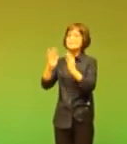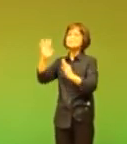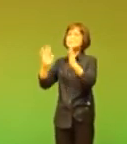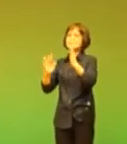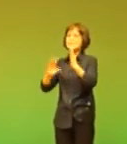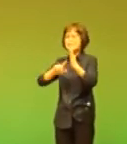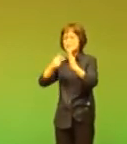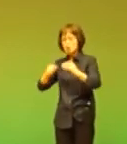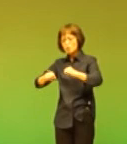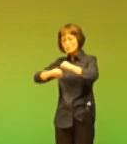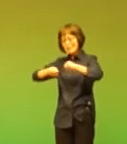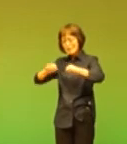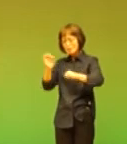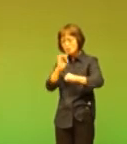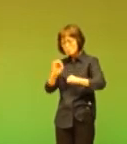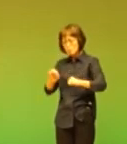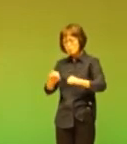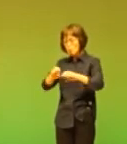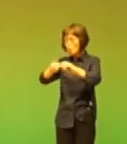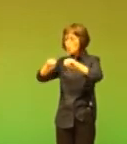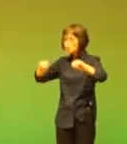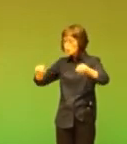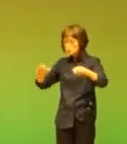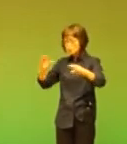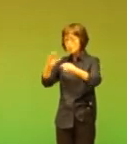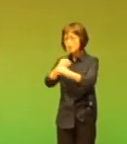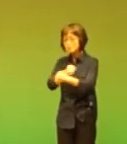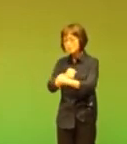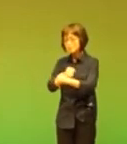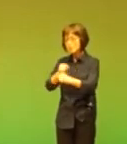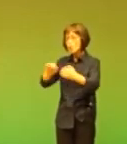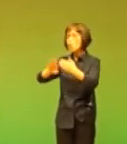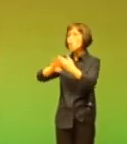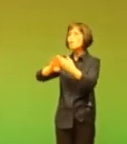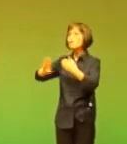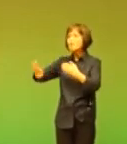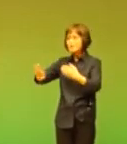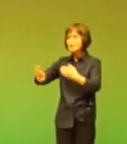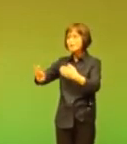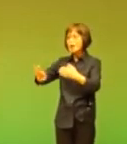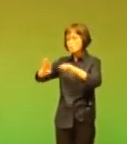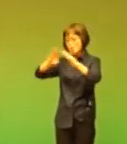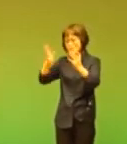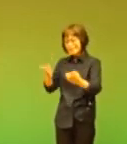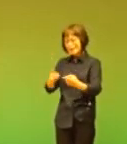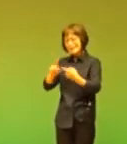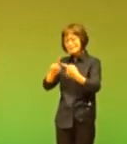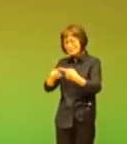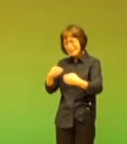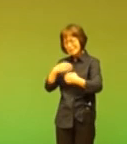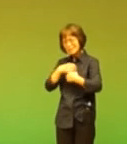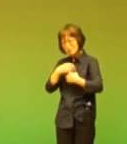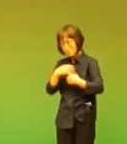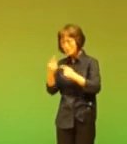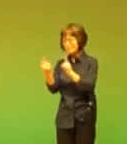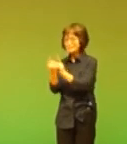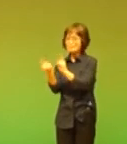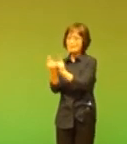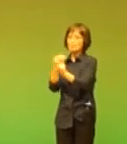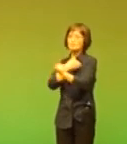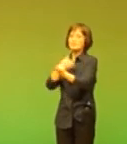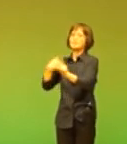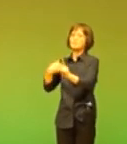of forest biodiversity and arable land. For the future of humanity, we must also